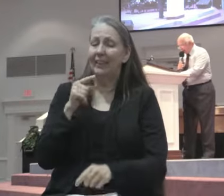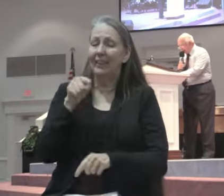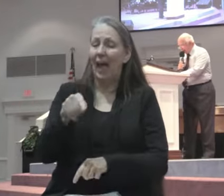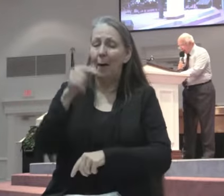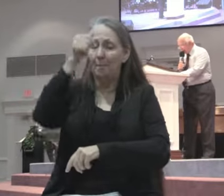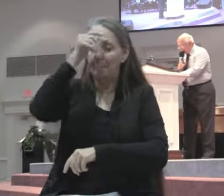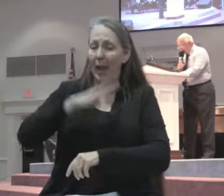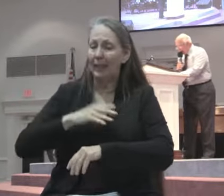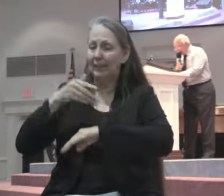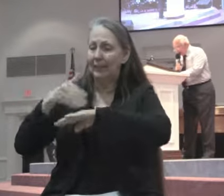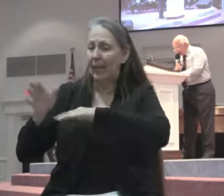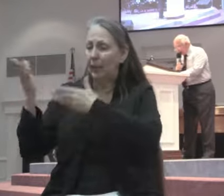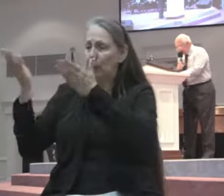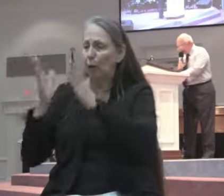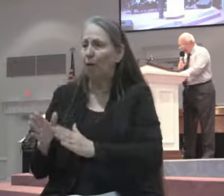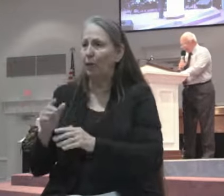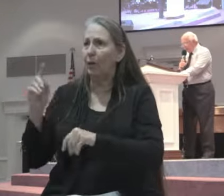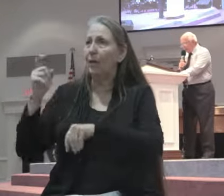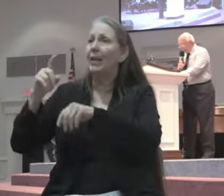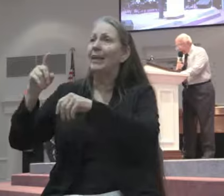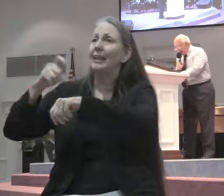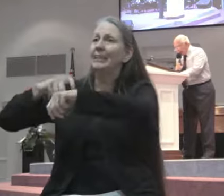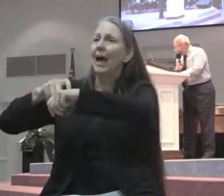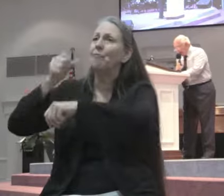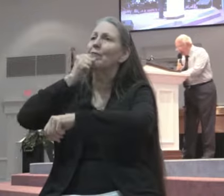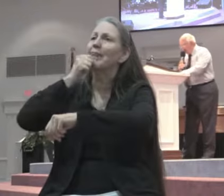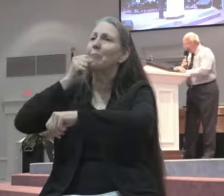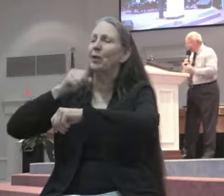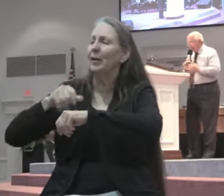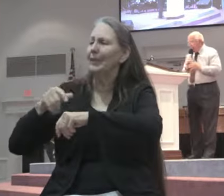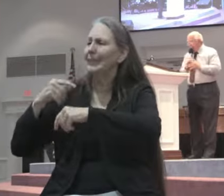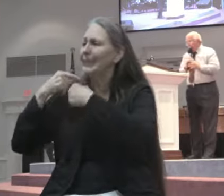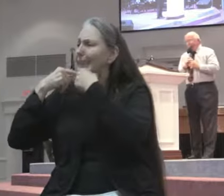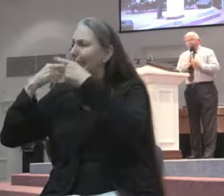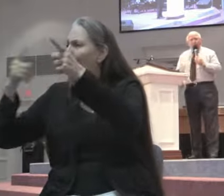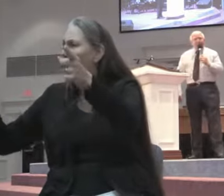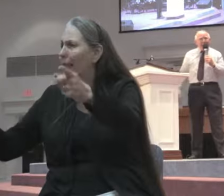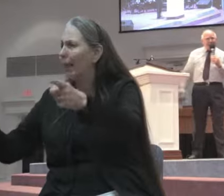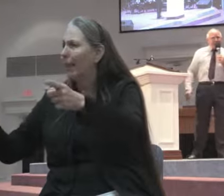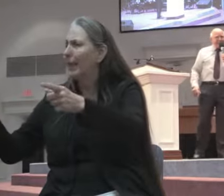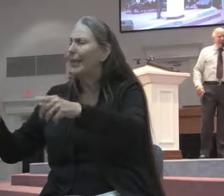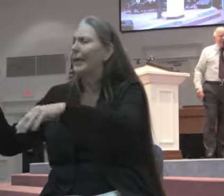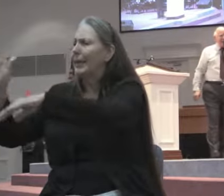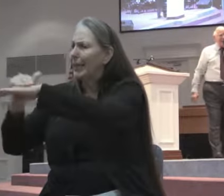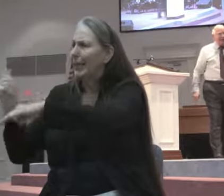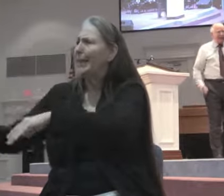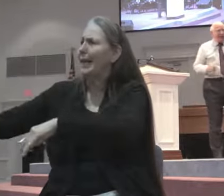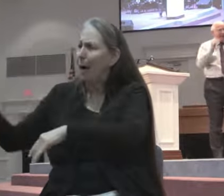out at supper time. Say to them that were bidden.